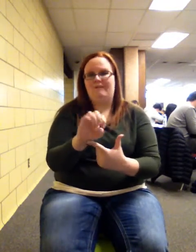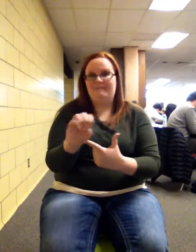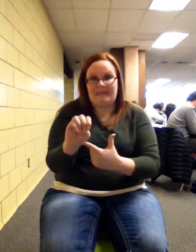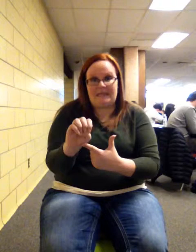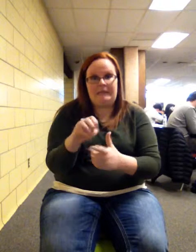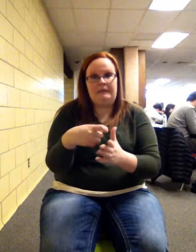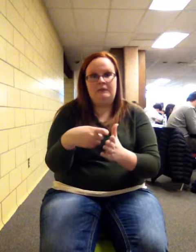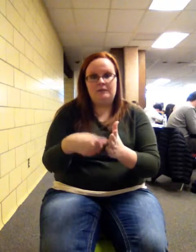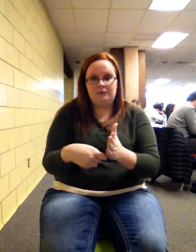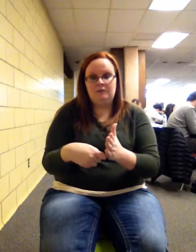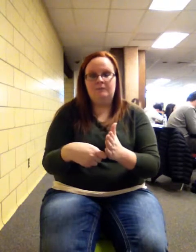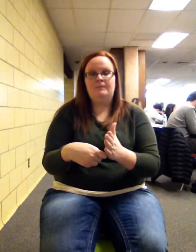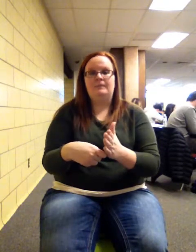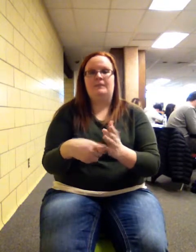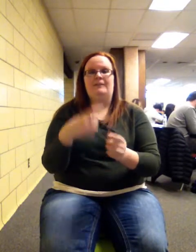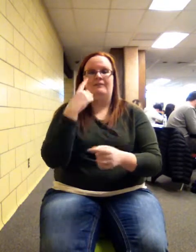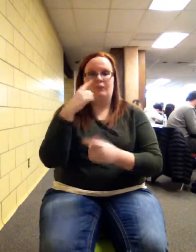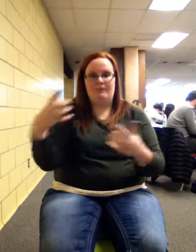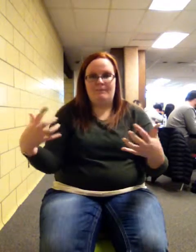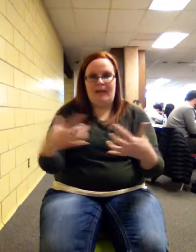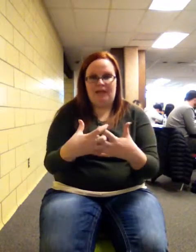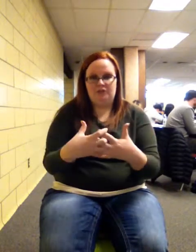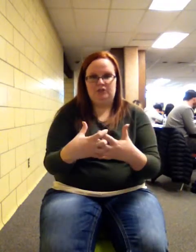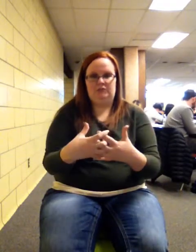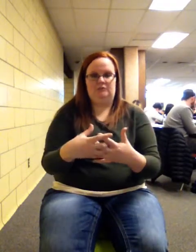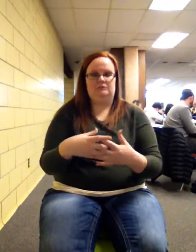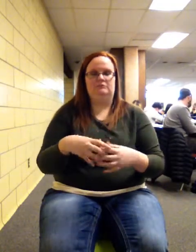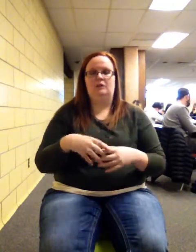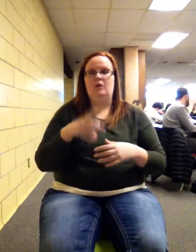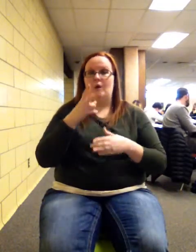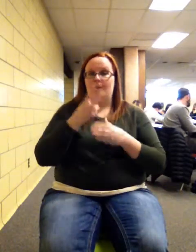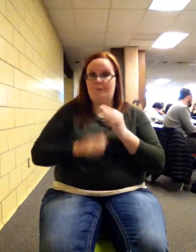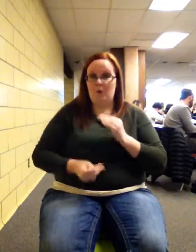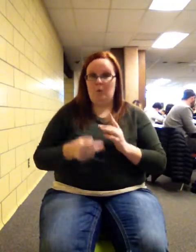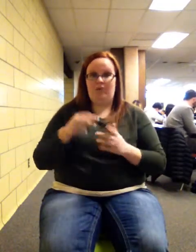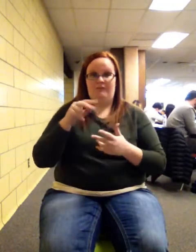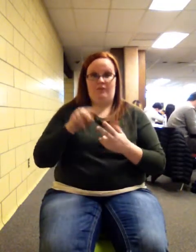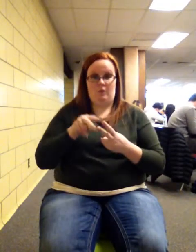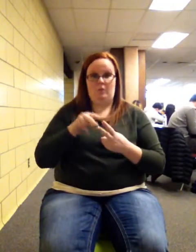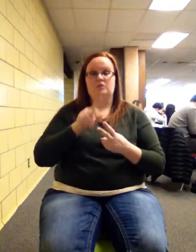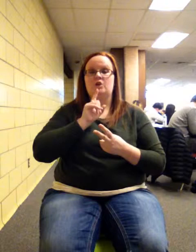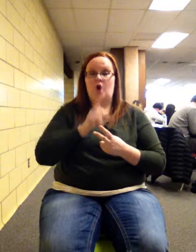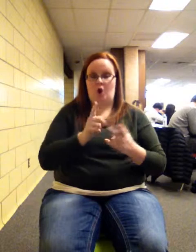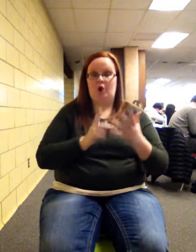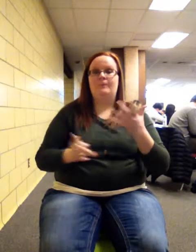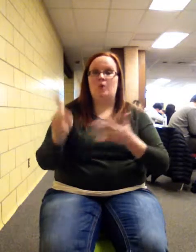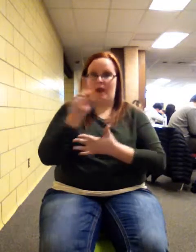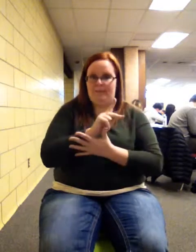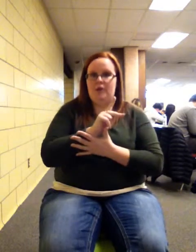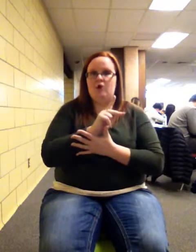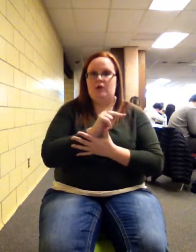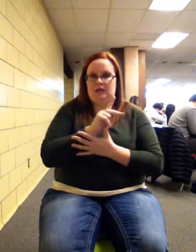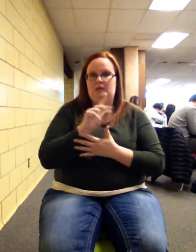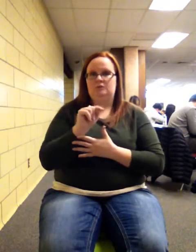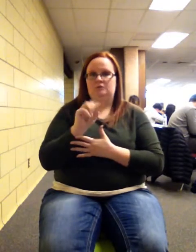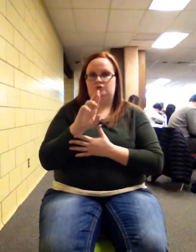So both of those are primary market transactions, whether the saver goes directly to the company or whether an investment